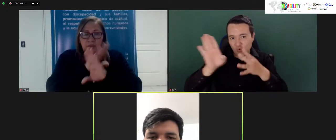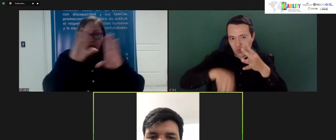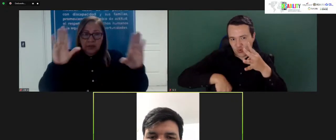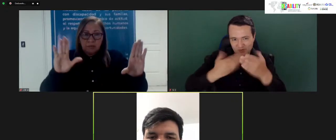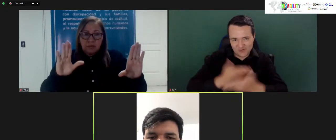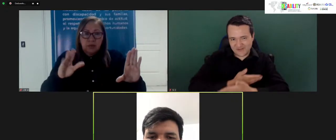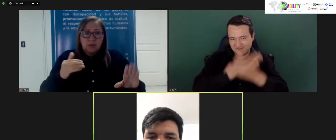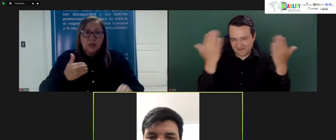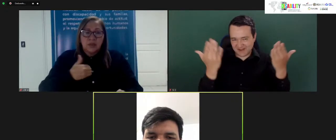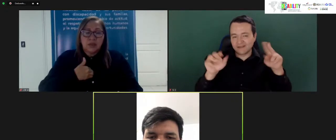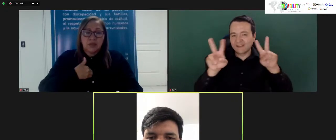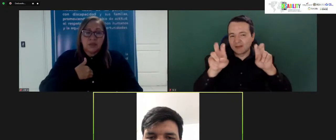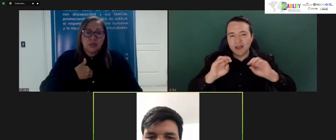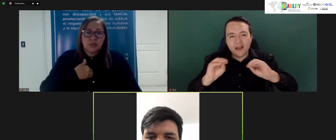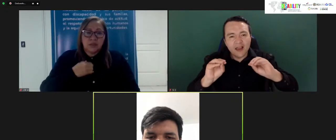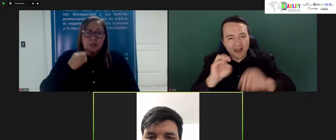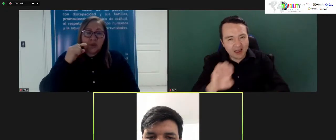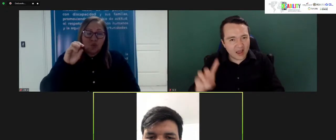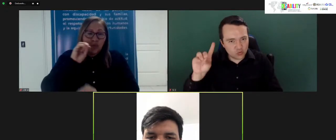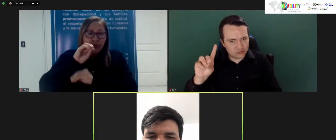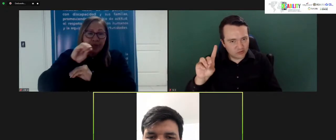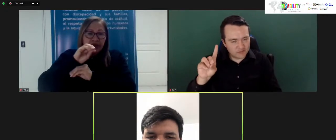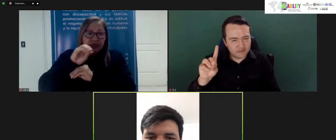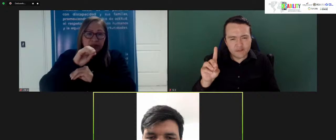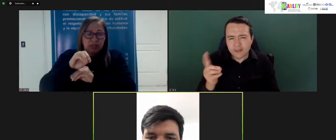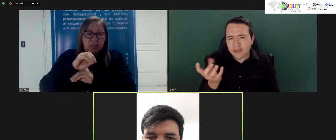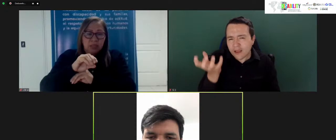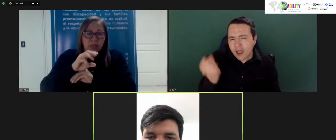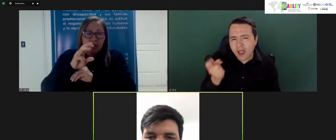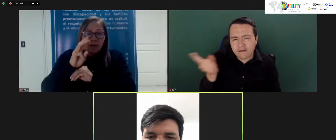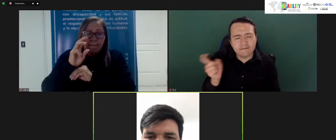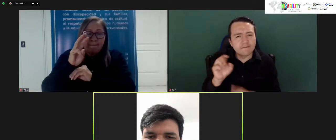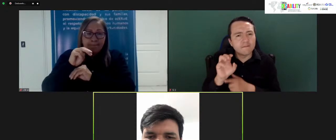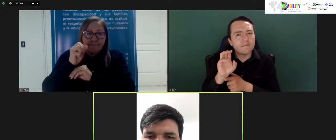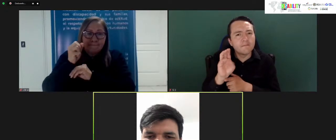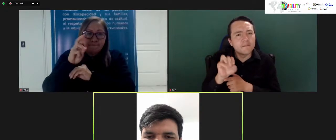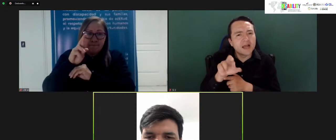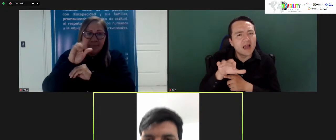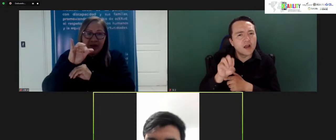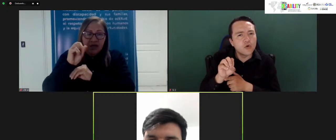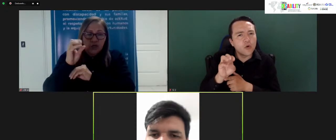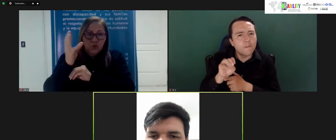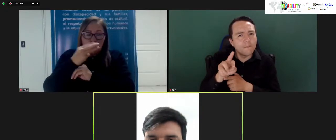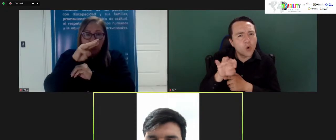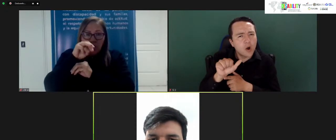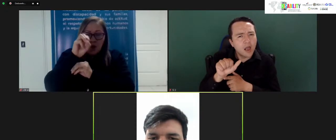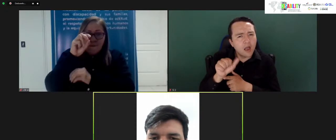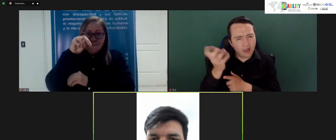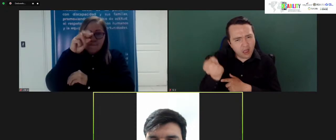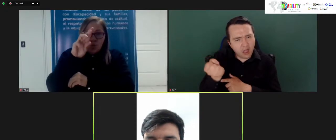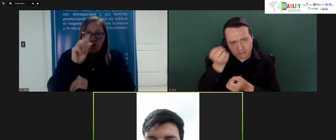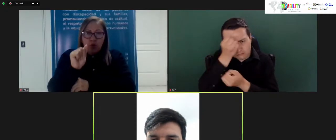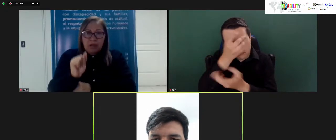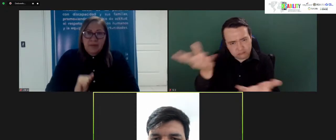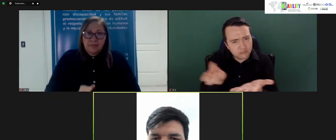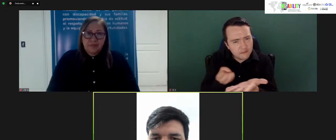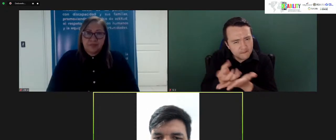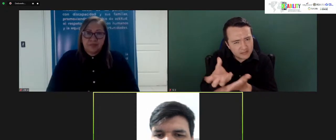morning on education i believe we have a message by mr mario mora